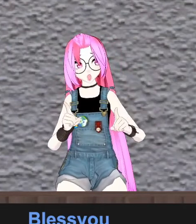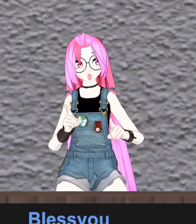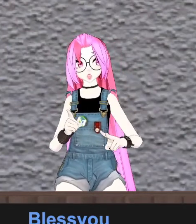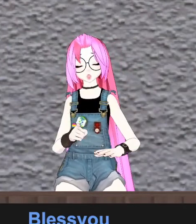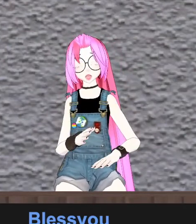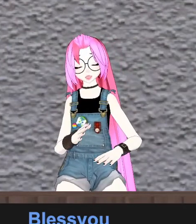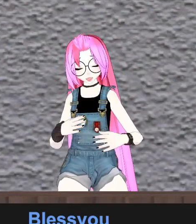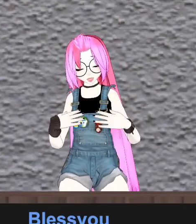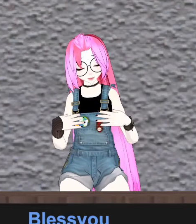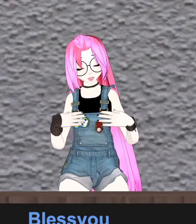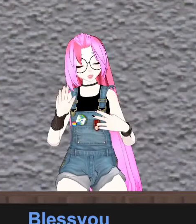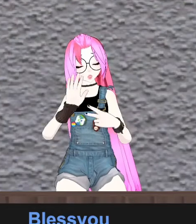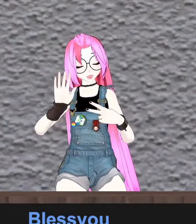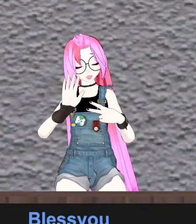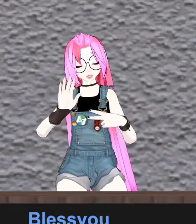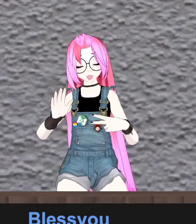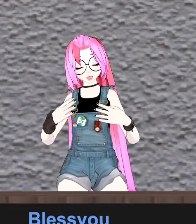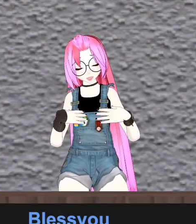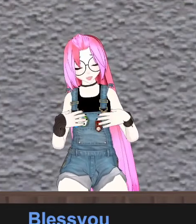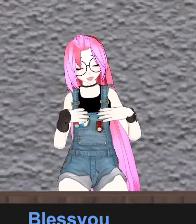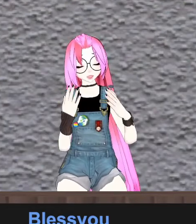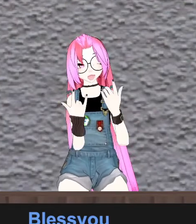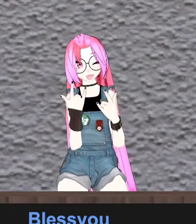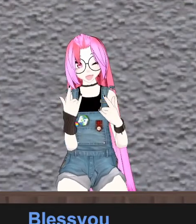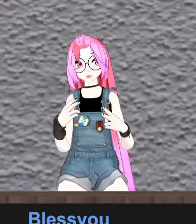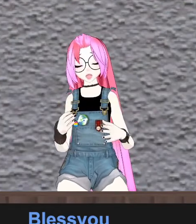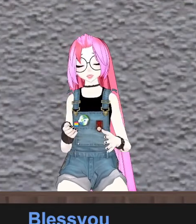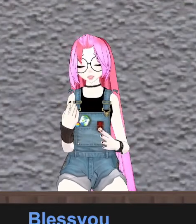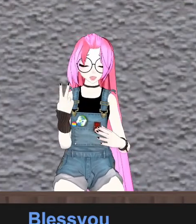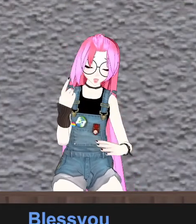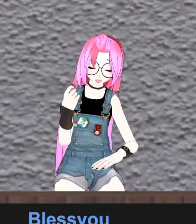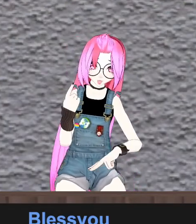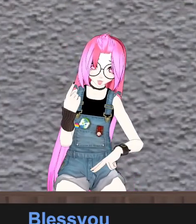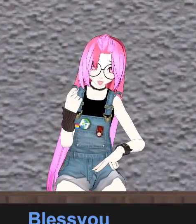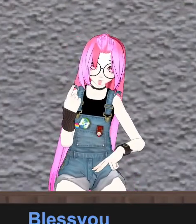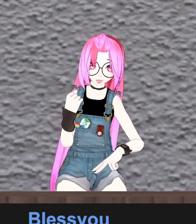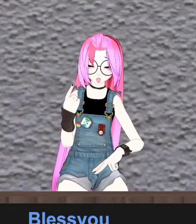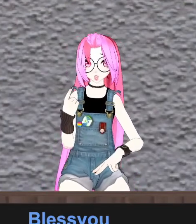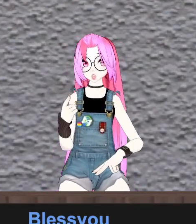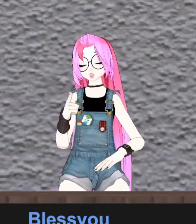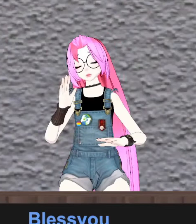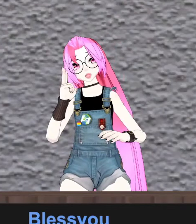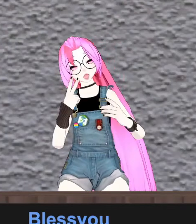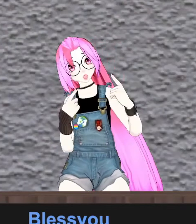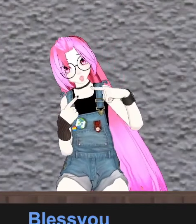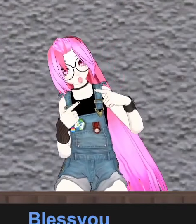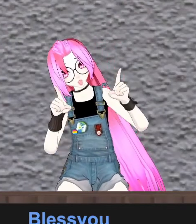one. And that could be your label, that's your identification. Some common questions that I have about sign names. Number one, can